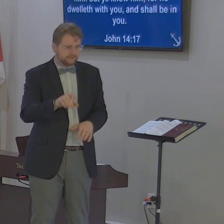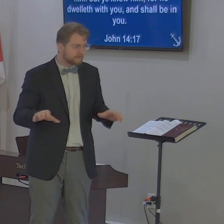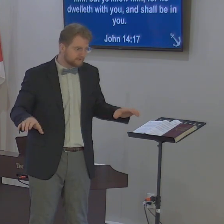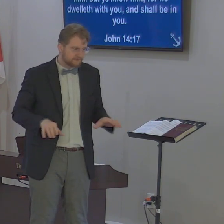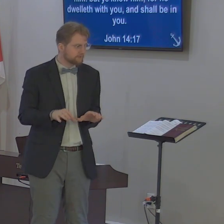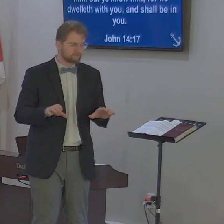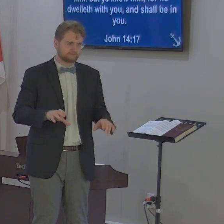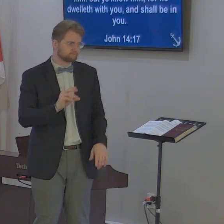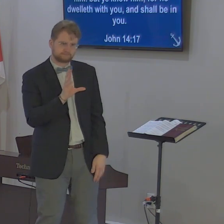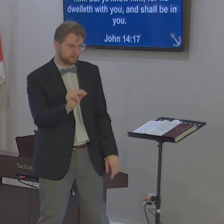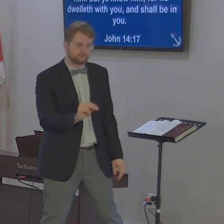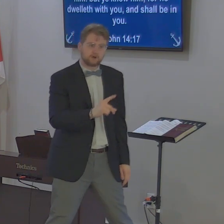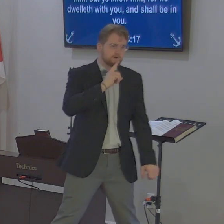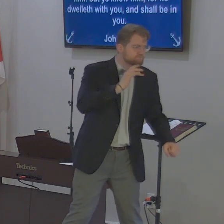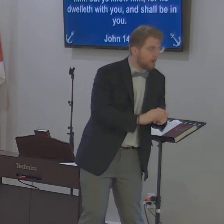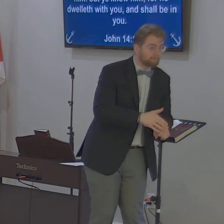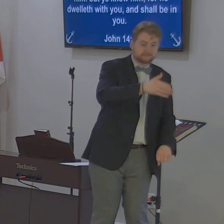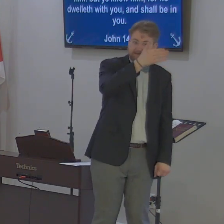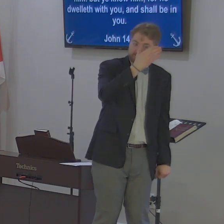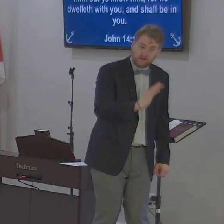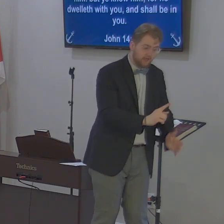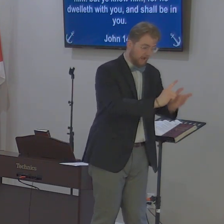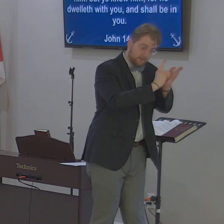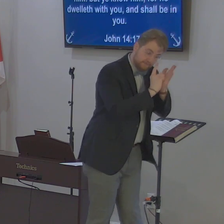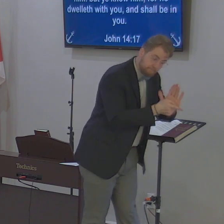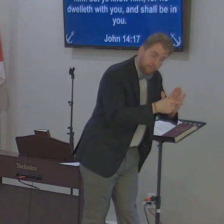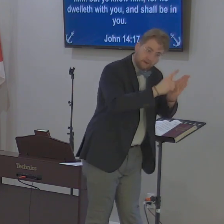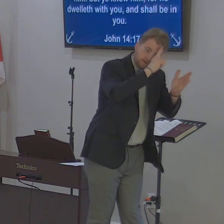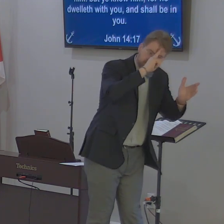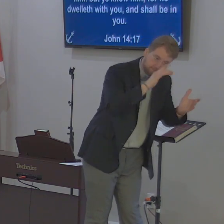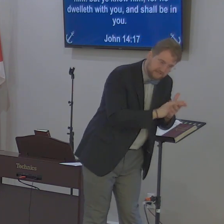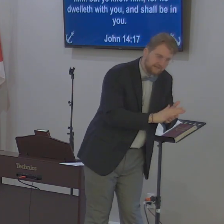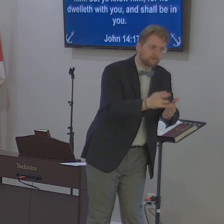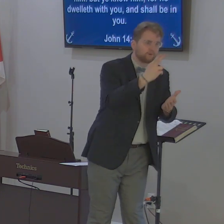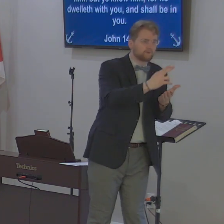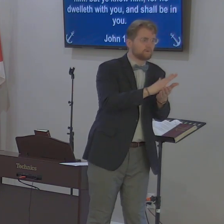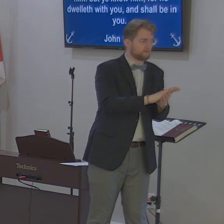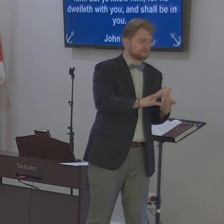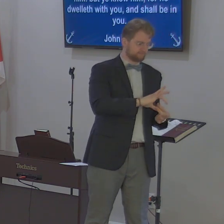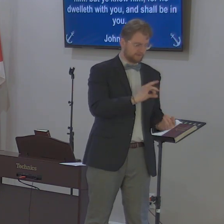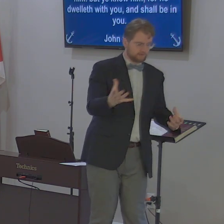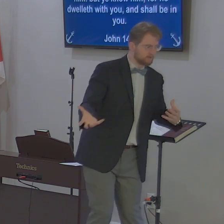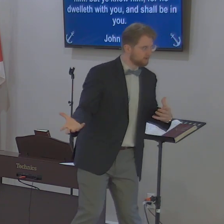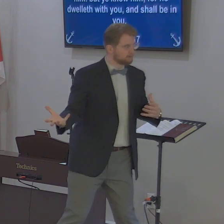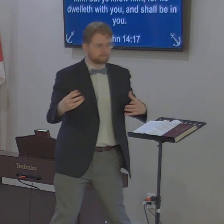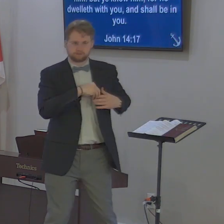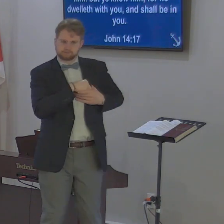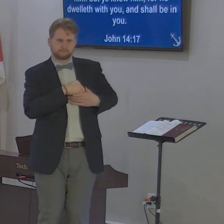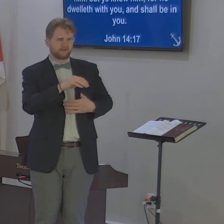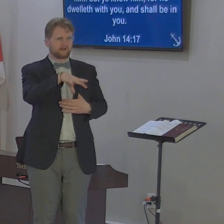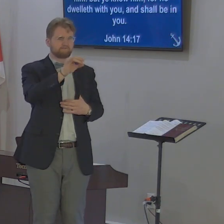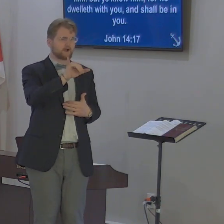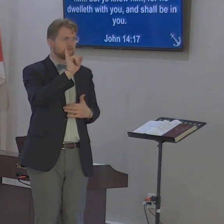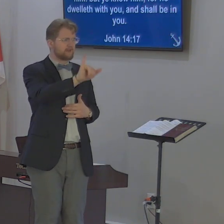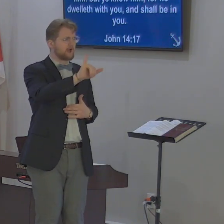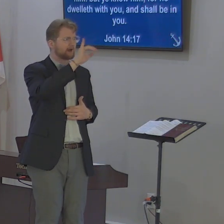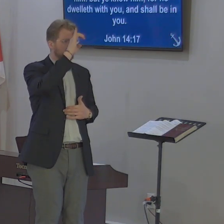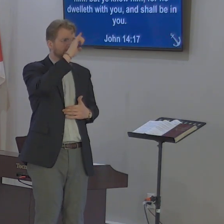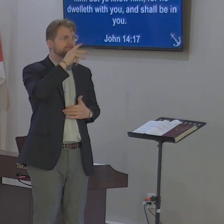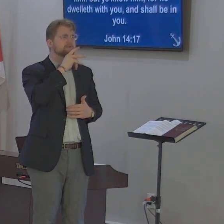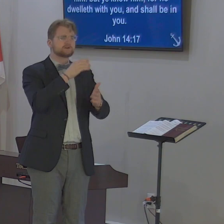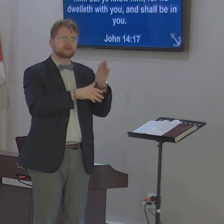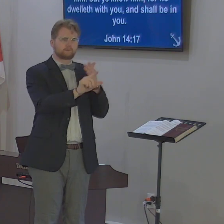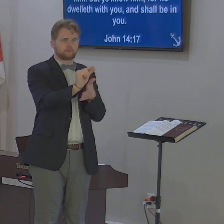It is the promise of God. All that believe, the Spirit will come in and indwell you. You can find that in Ephesians chapter 1